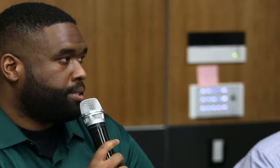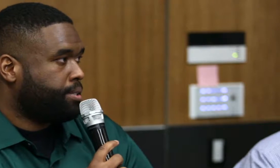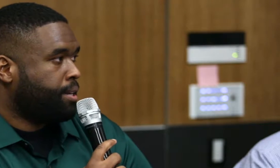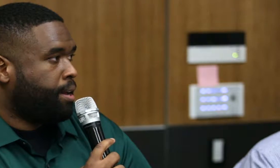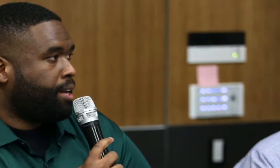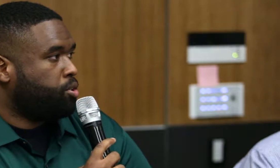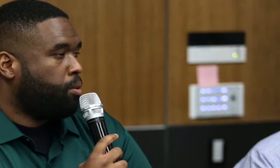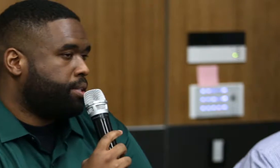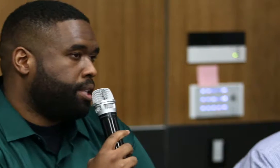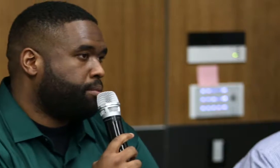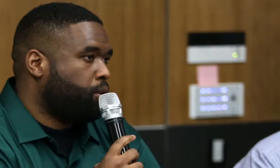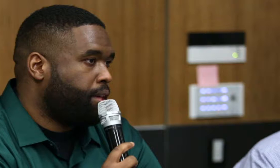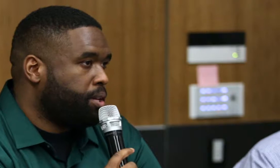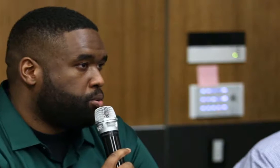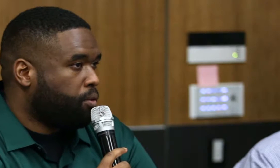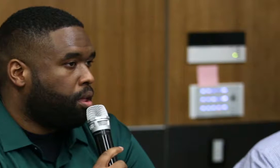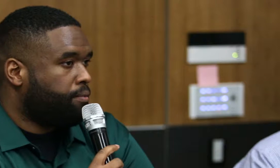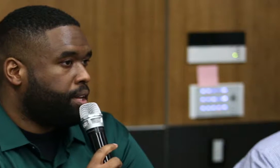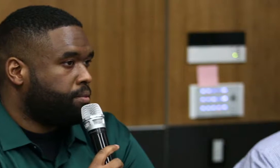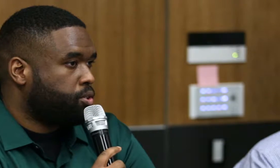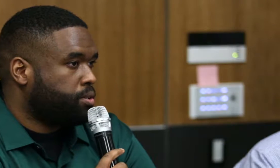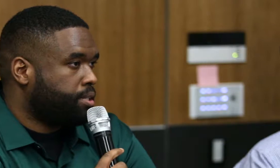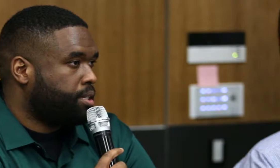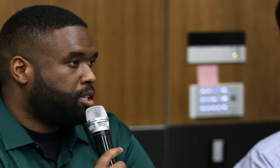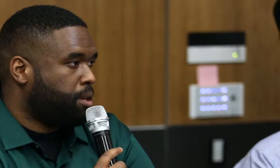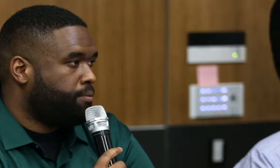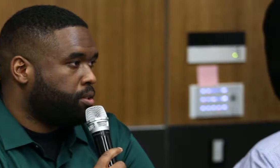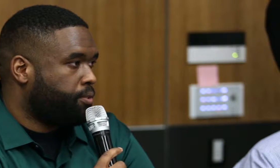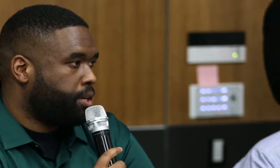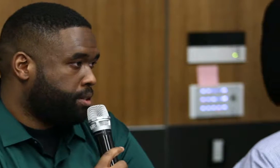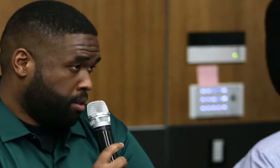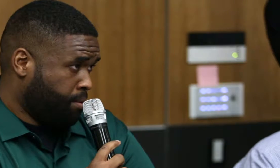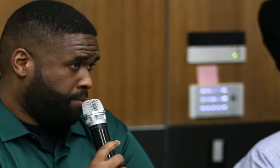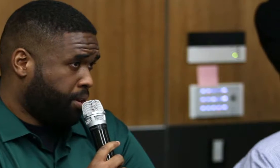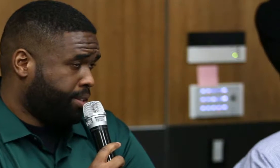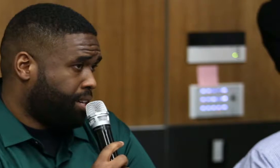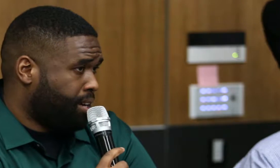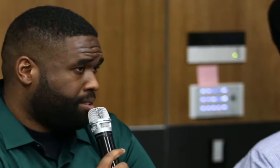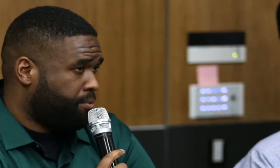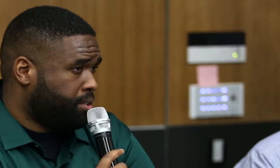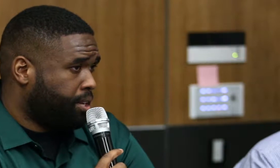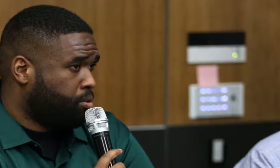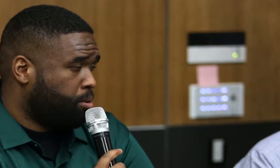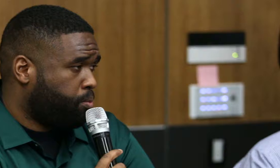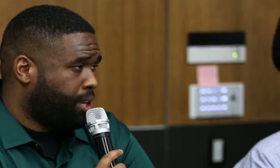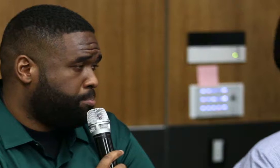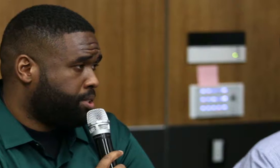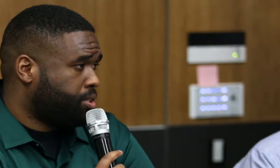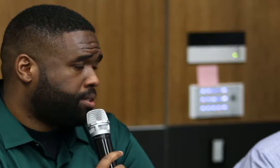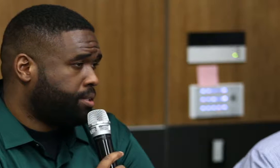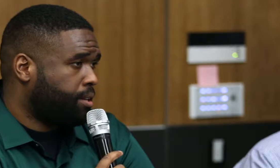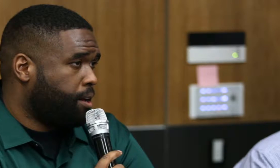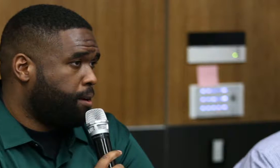partnerships, because I do want to let them know that we do have qualified individuals at CTP for these various different technical